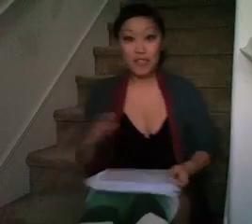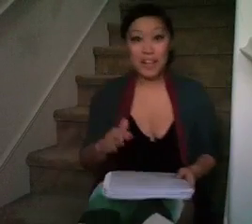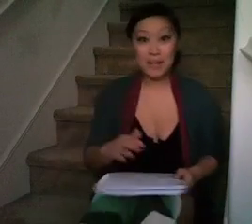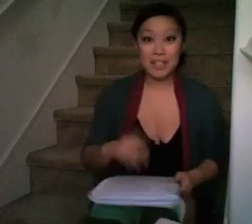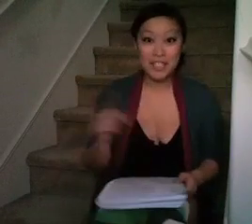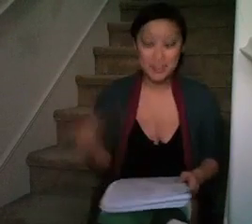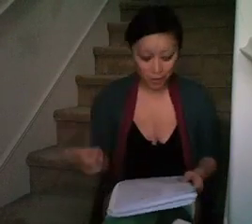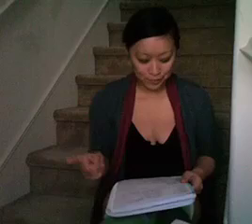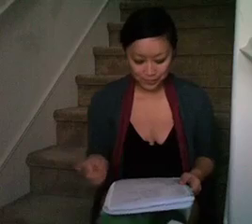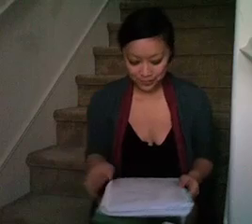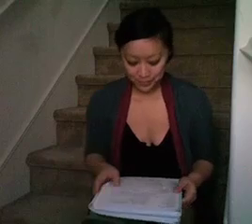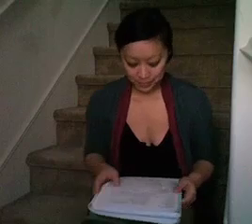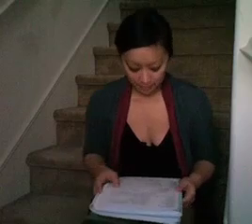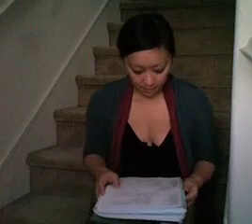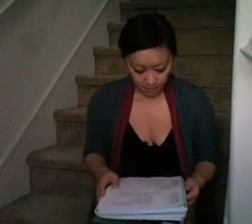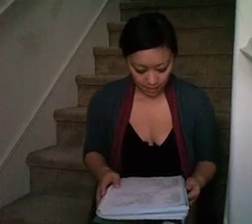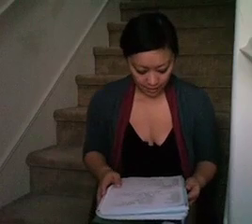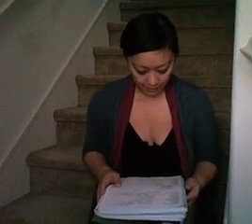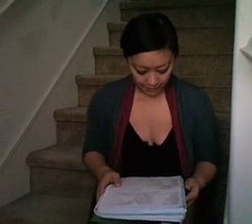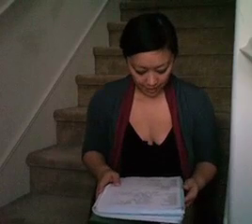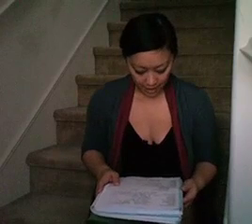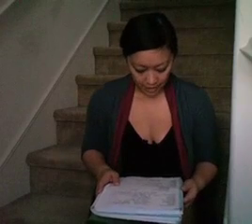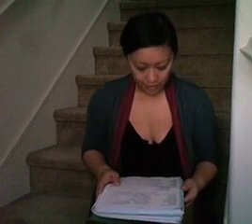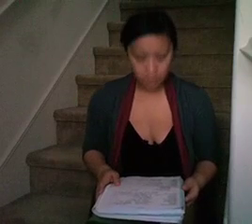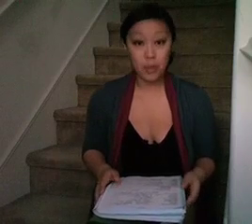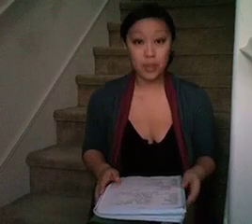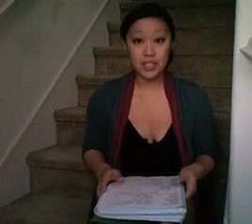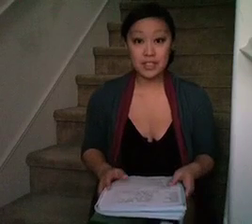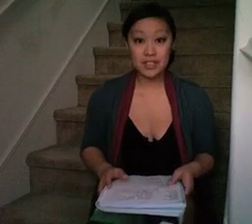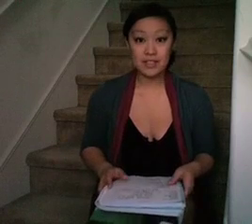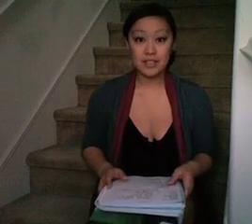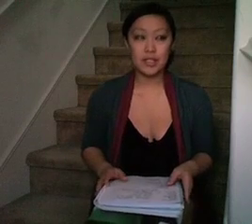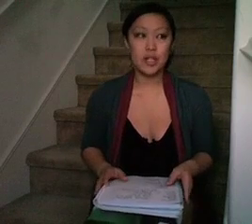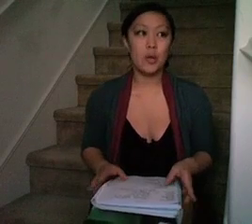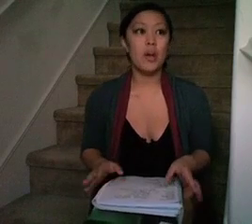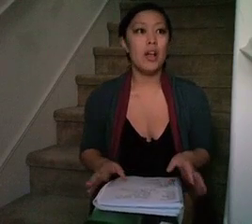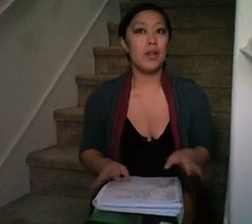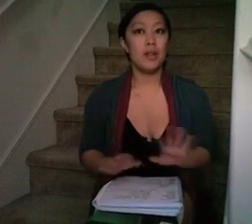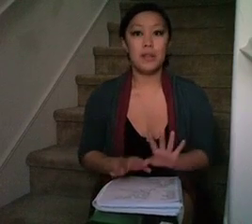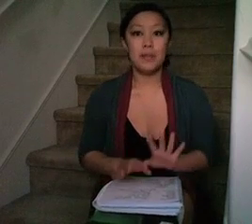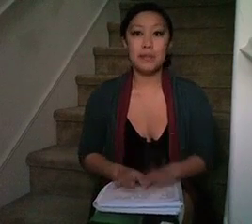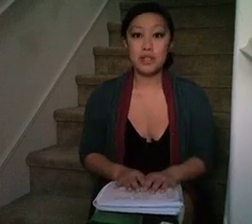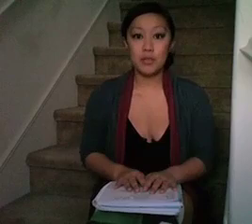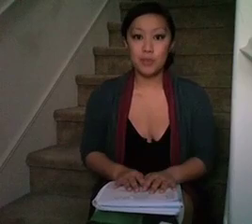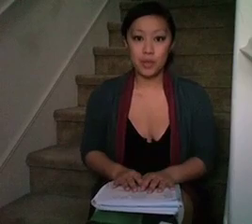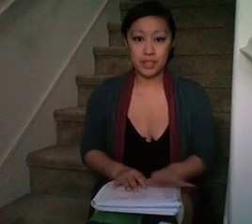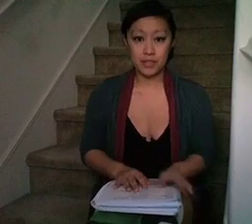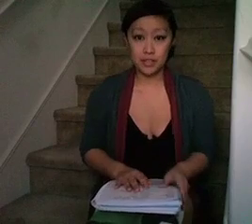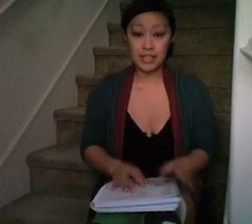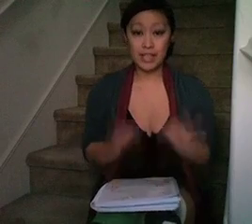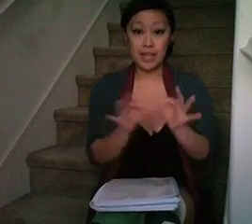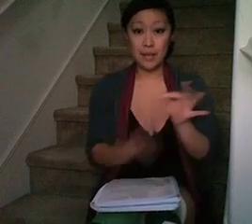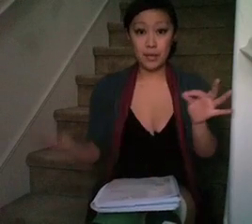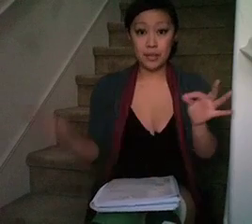vocabulary tomorrow. Okay, so important, so there are a lot of people that do important differently, like important.